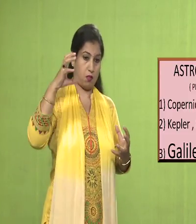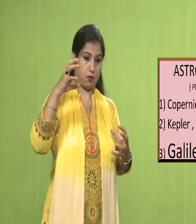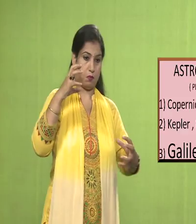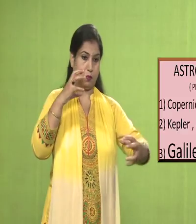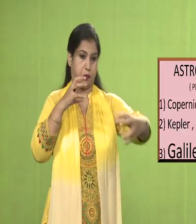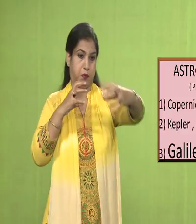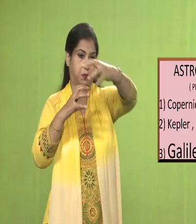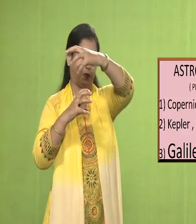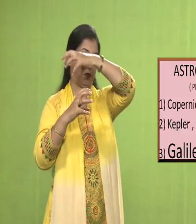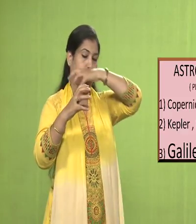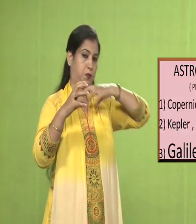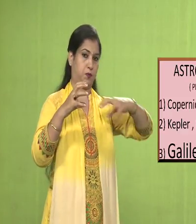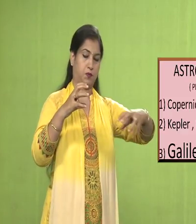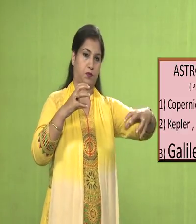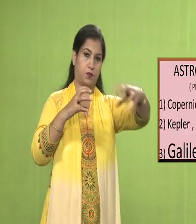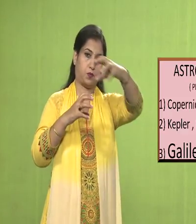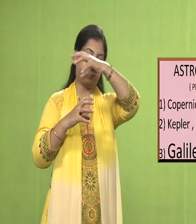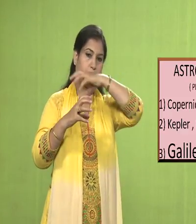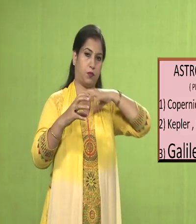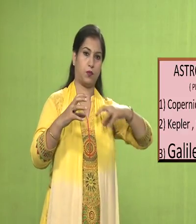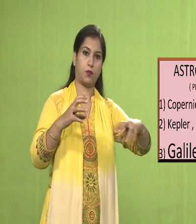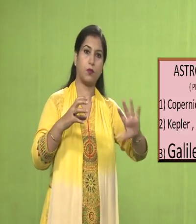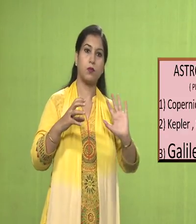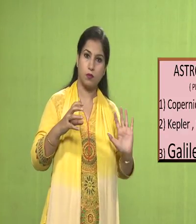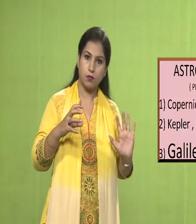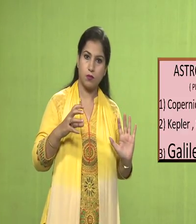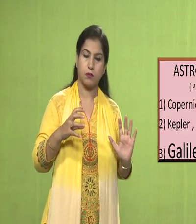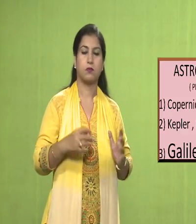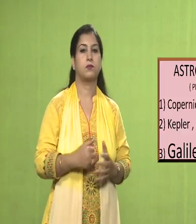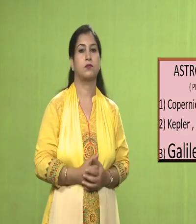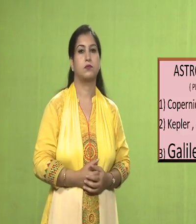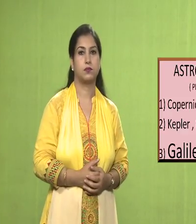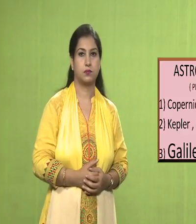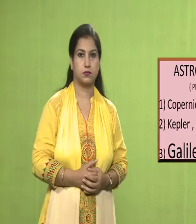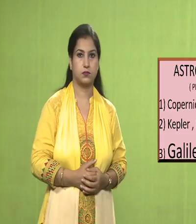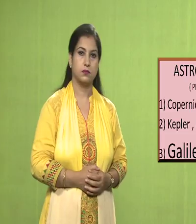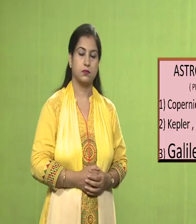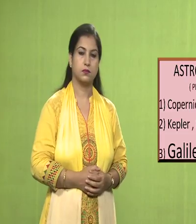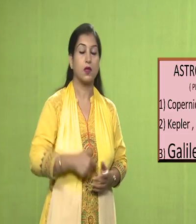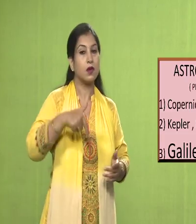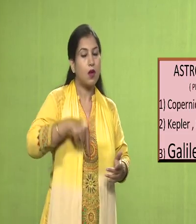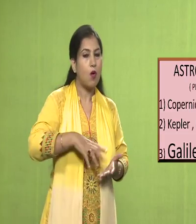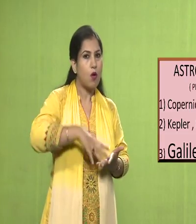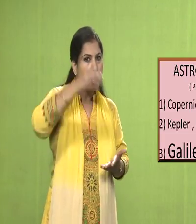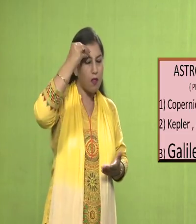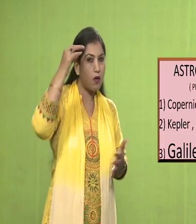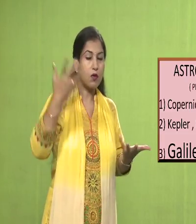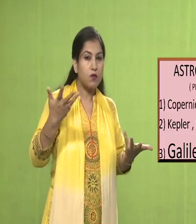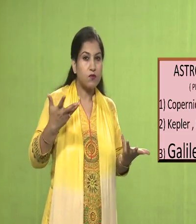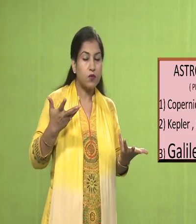A person who holds an opinion which is against the generally accepted one. Let us now learn about the discoveries of